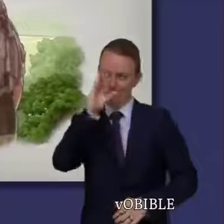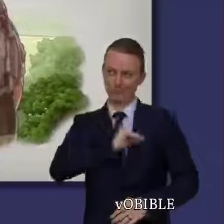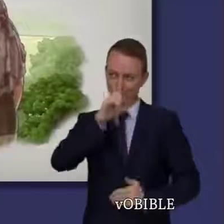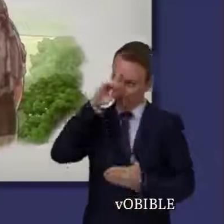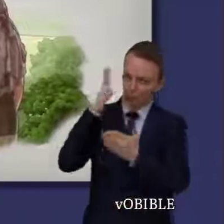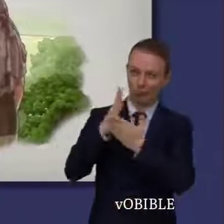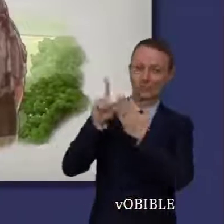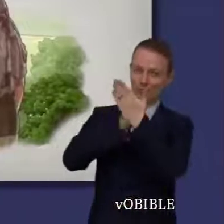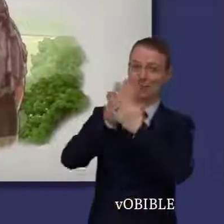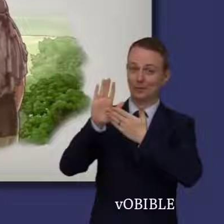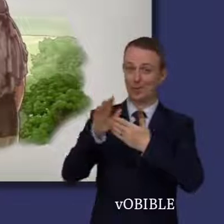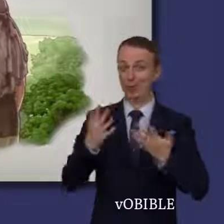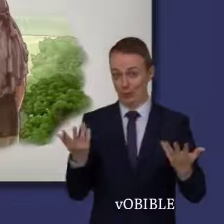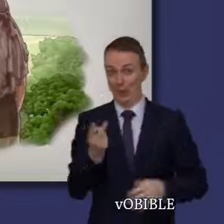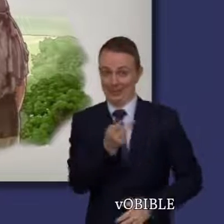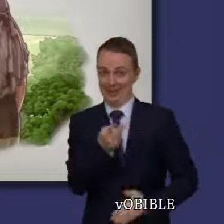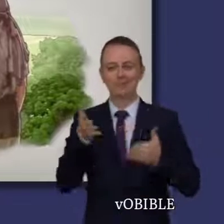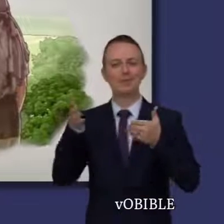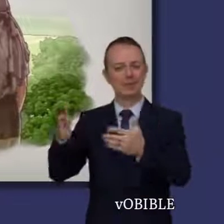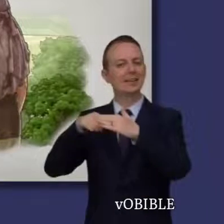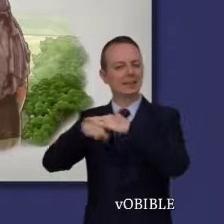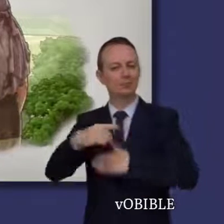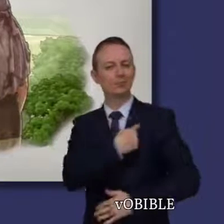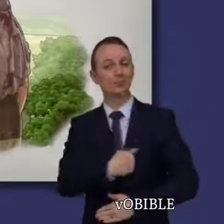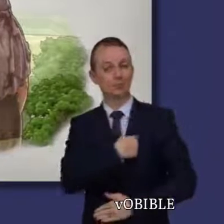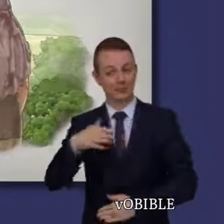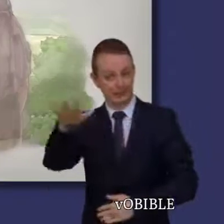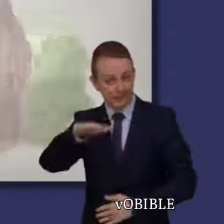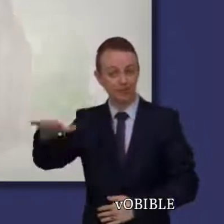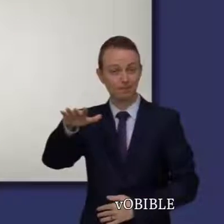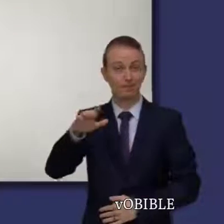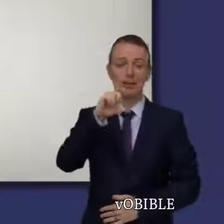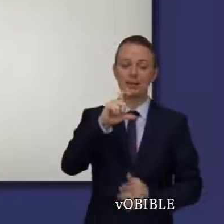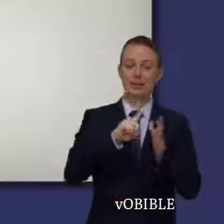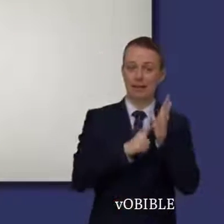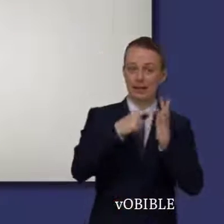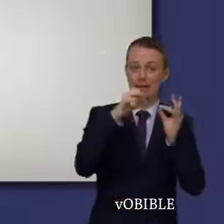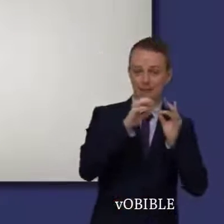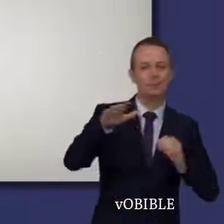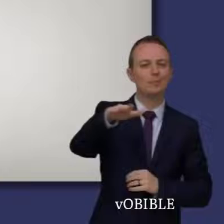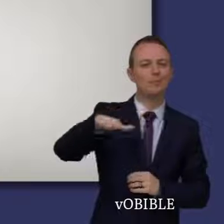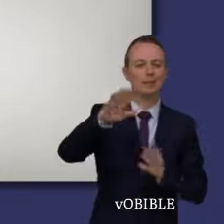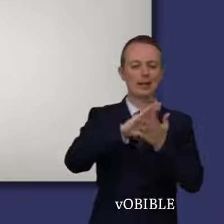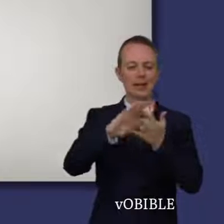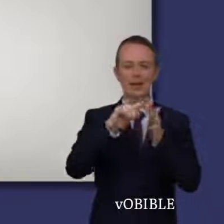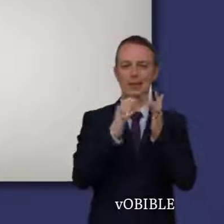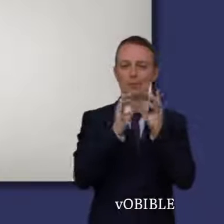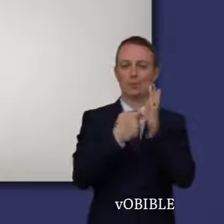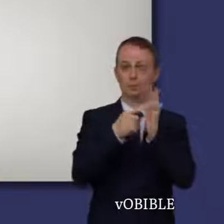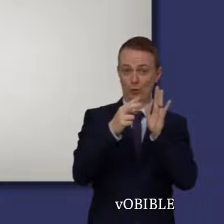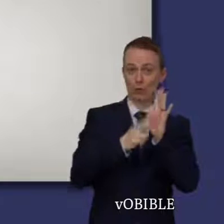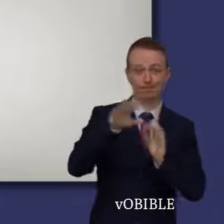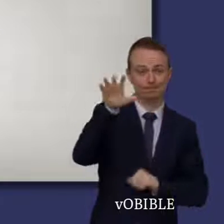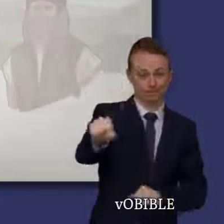only spies who would enter the Promised Land, and they did. Caleb inherited the field and settlements of